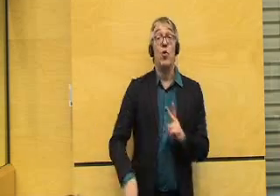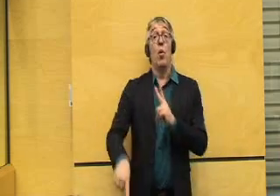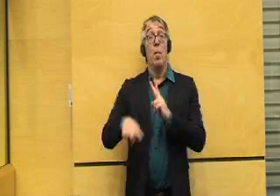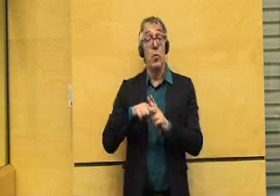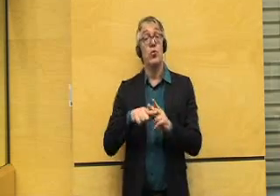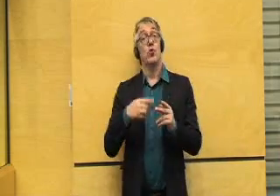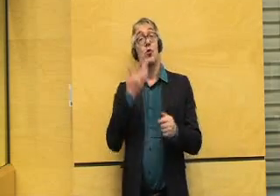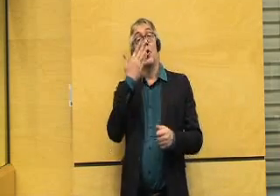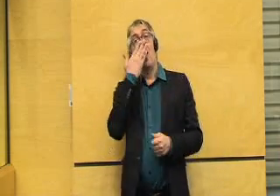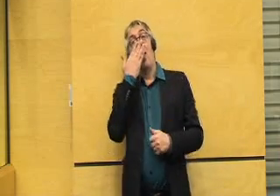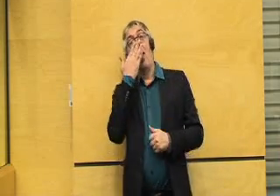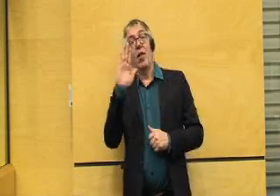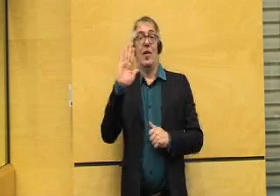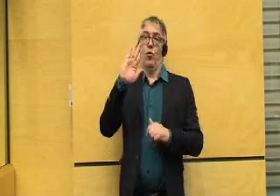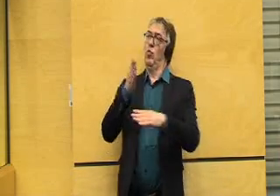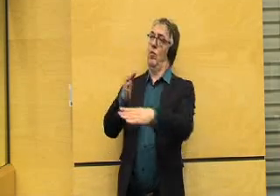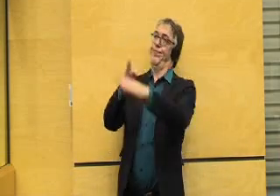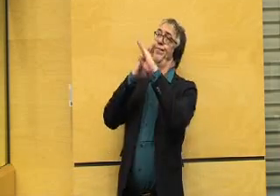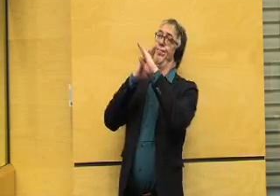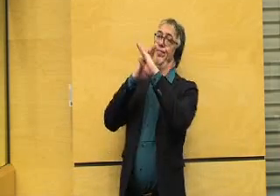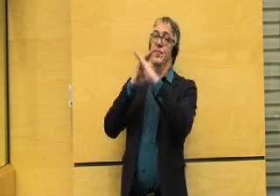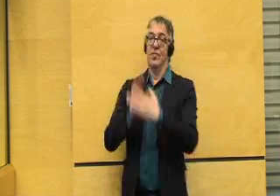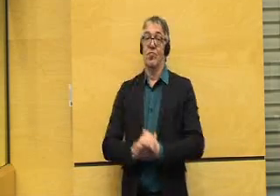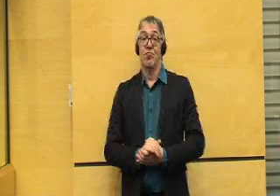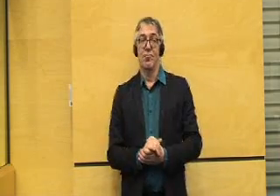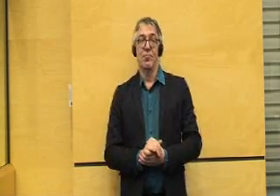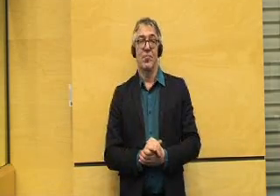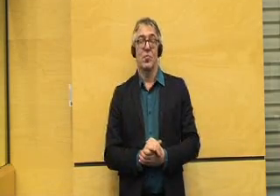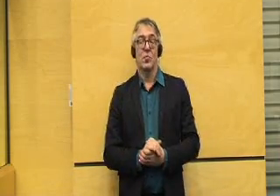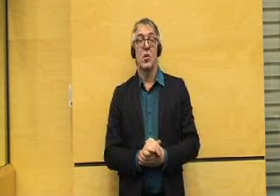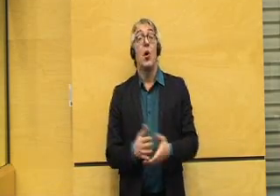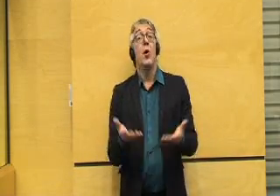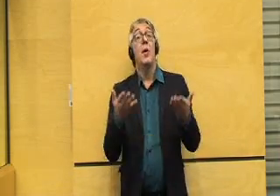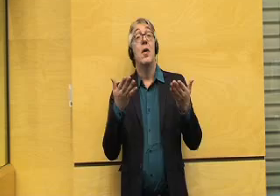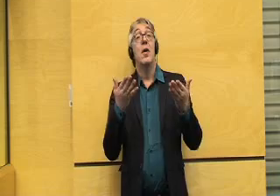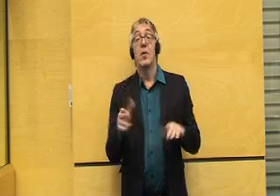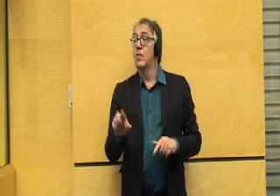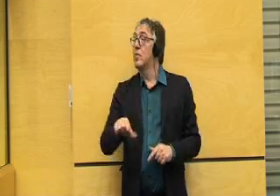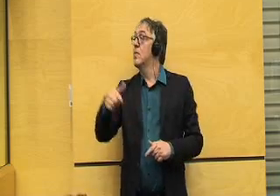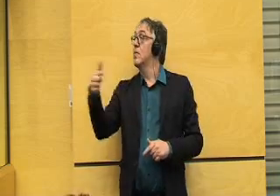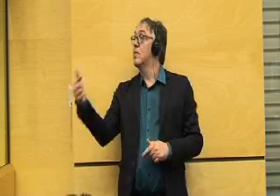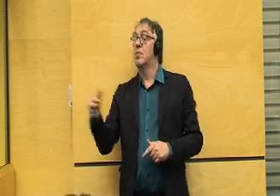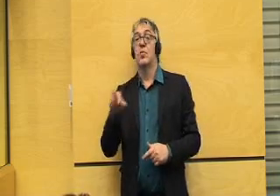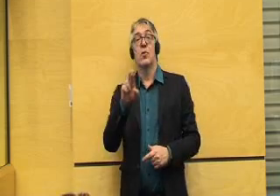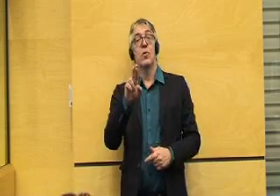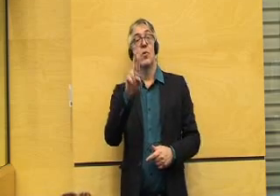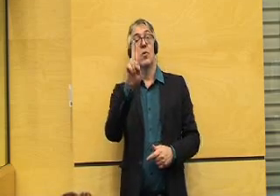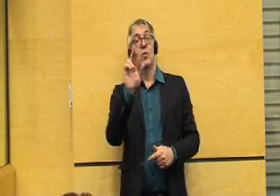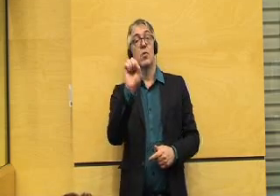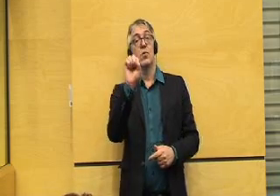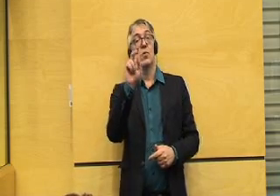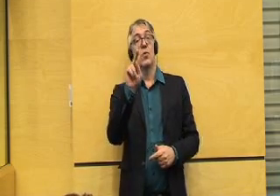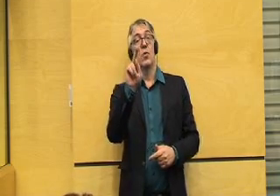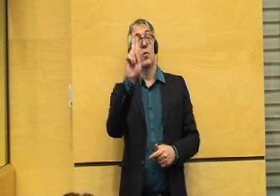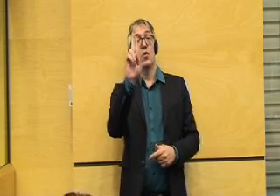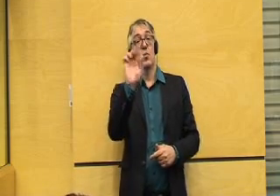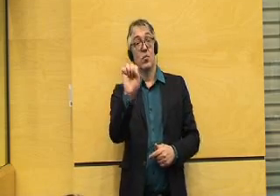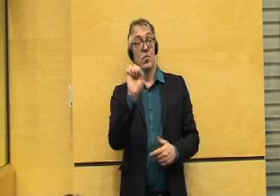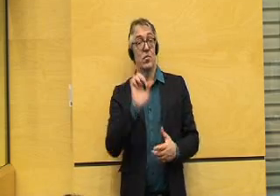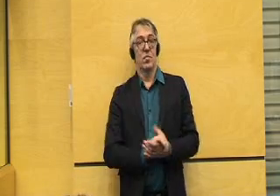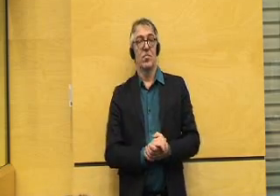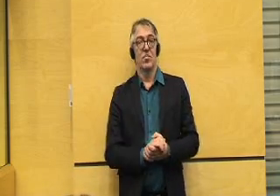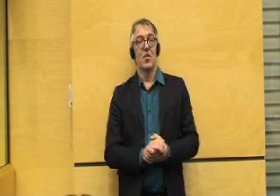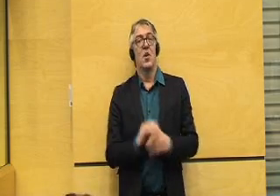Gracias. Thank you. I now give the floor to Mr. Jonas Ruskus. Madam Chair, my very